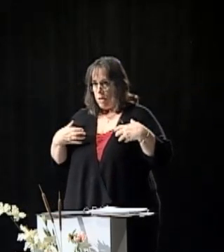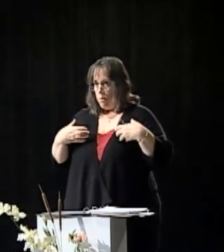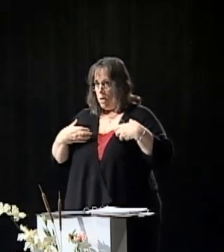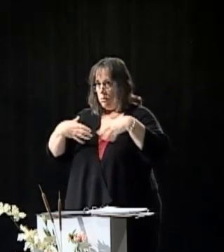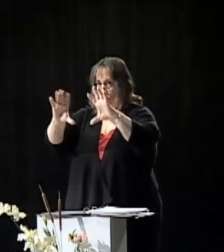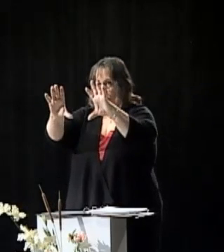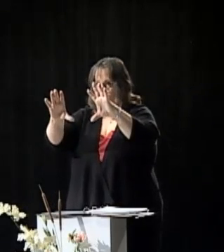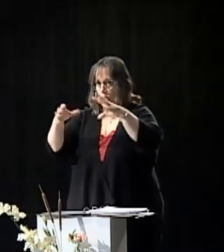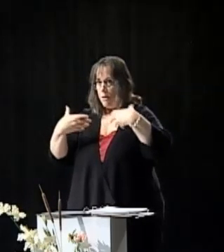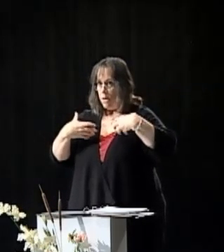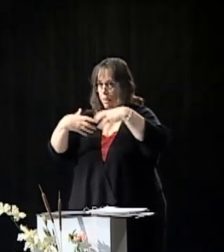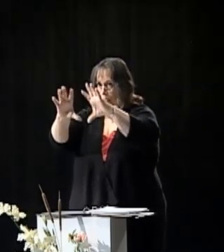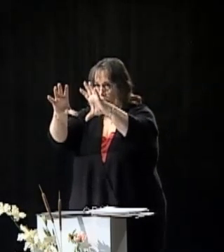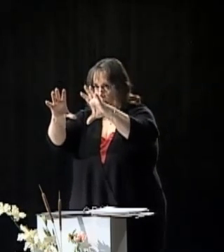Basketball, you're kind of throwing the ball.